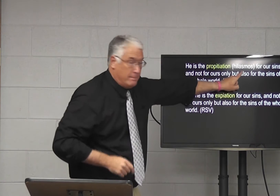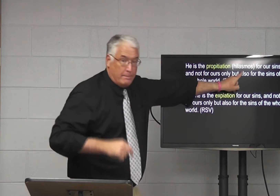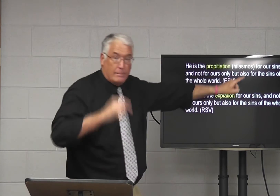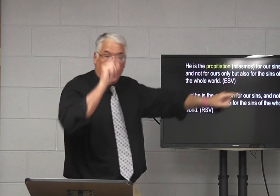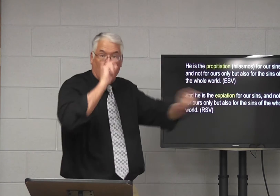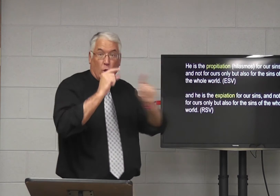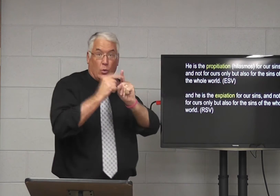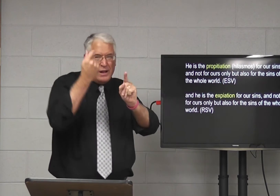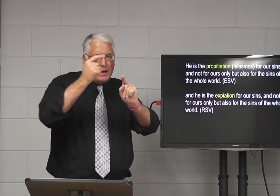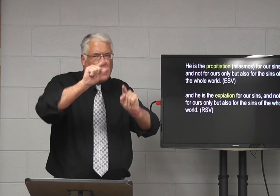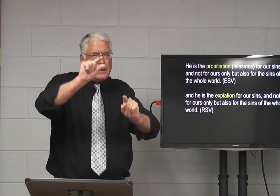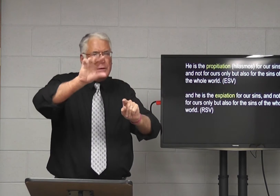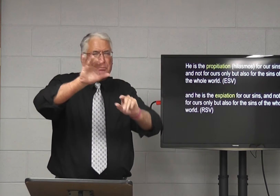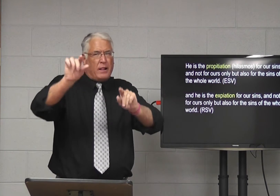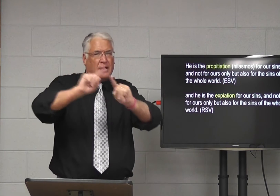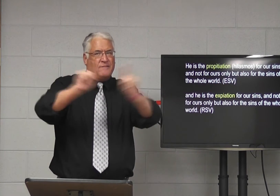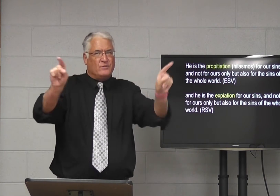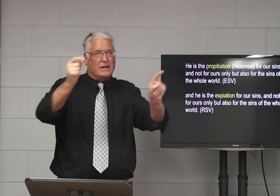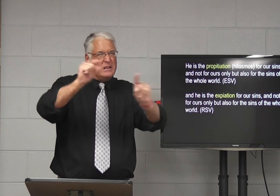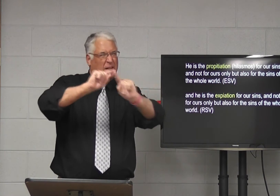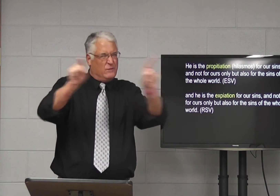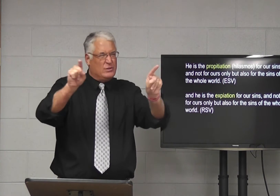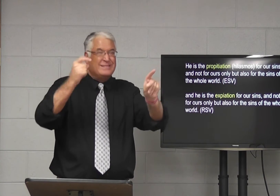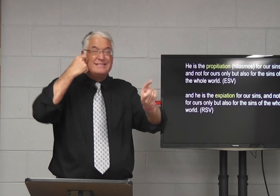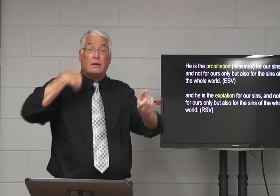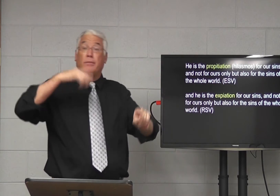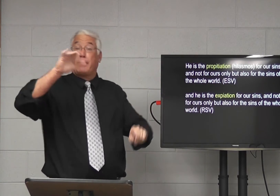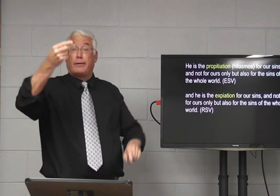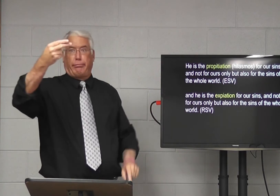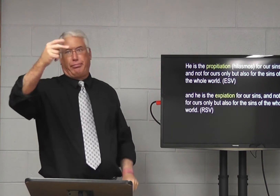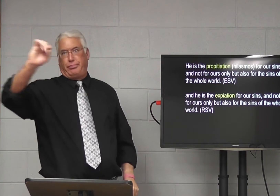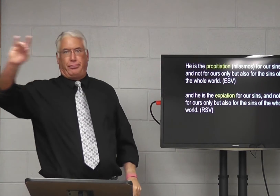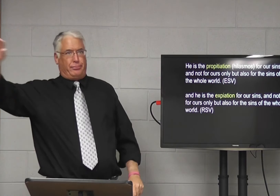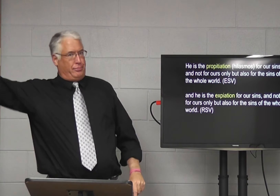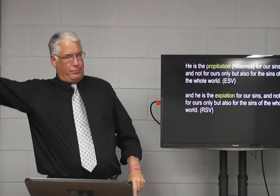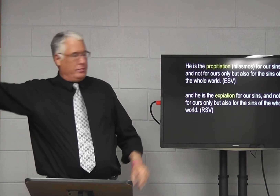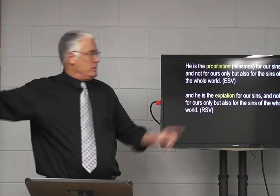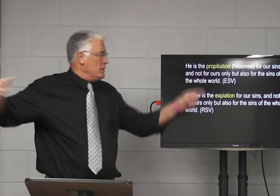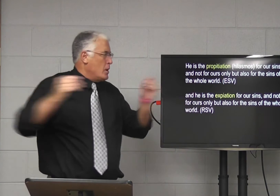from the Hilamos. It's a different.